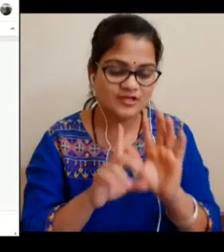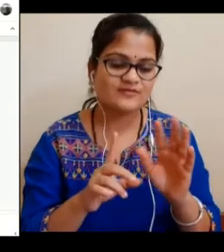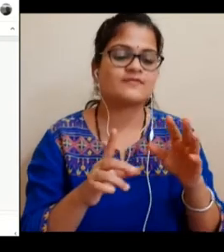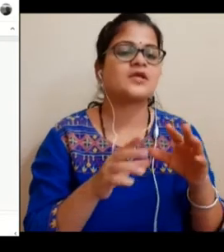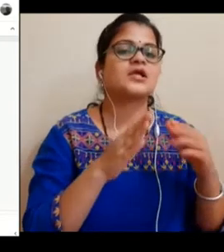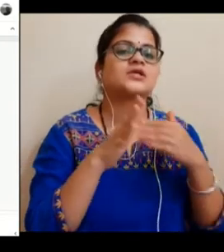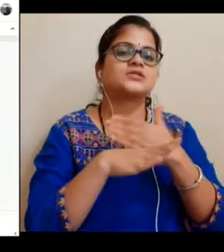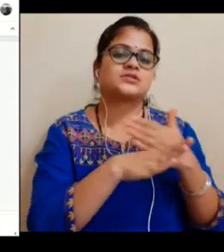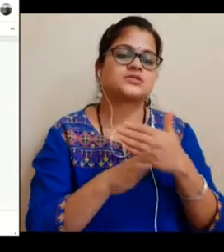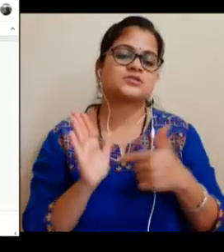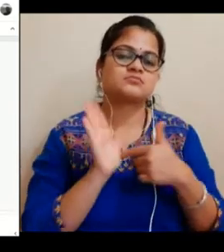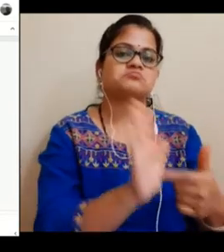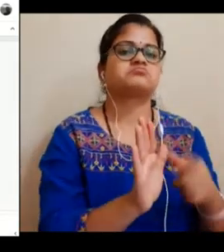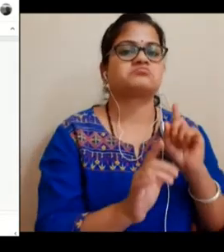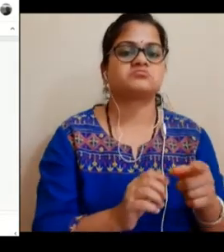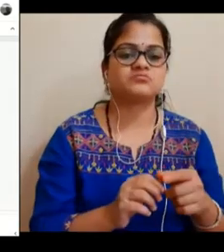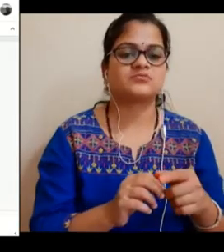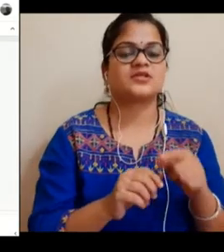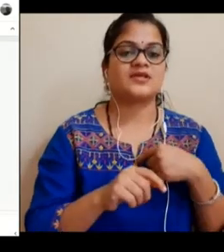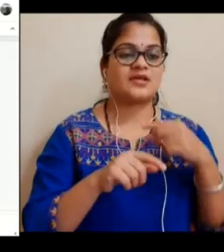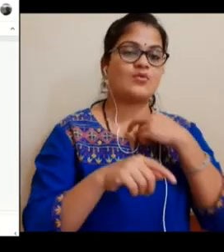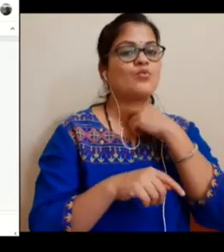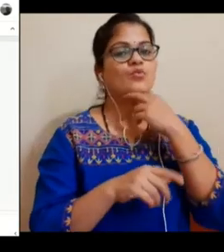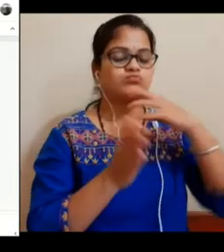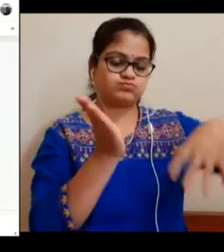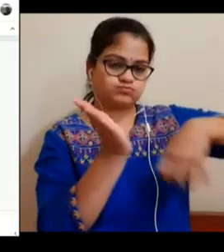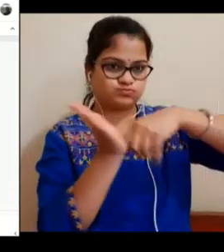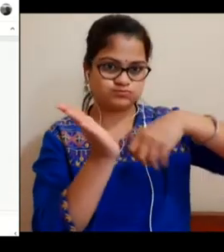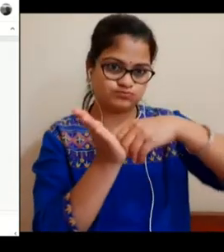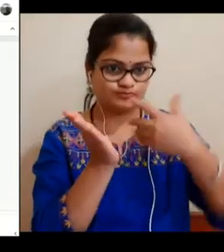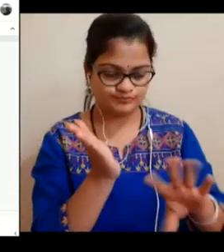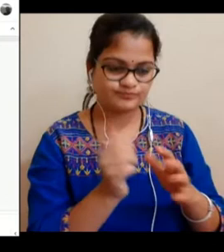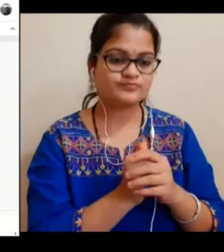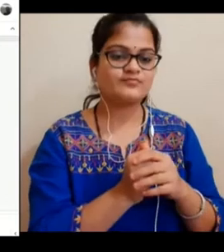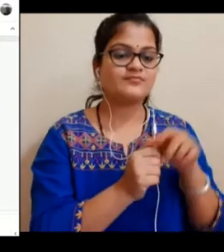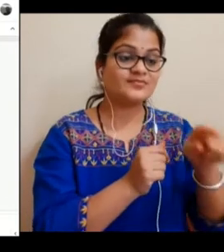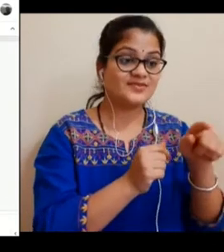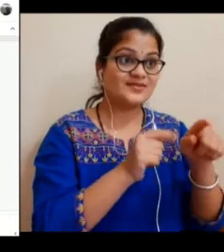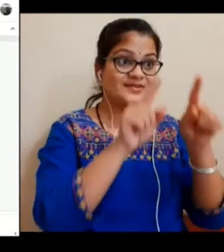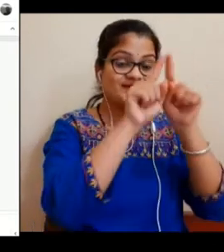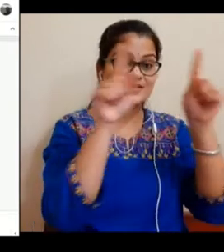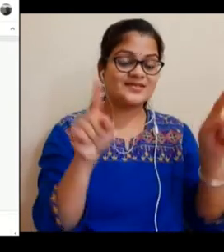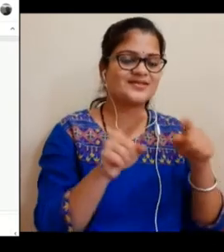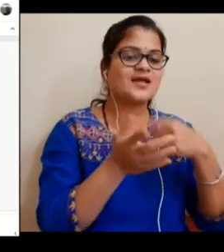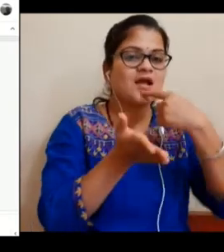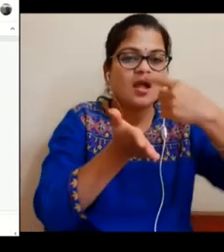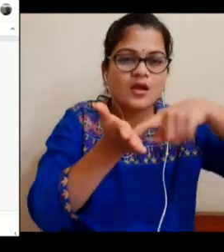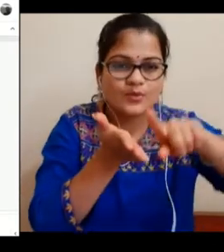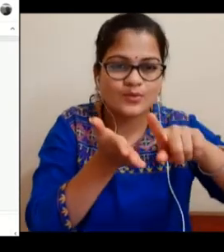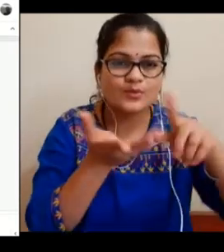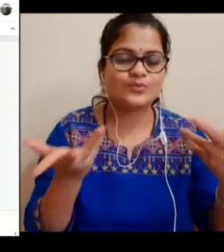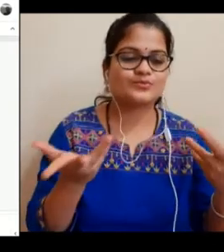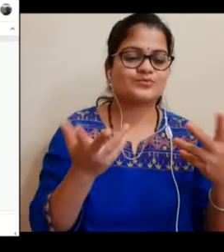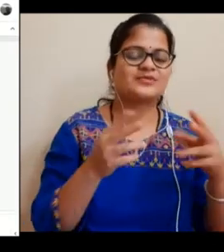So in Google Drive, once you save the audio files, you have to change the permission